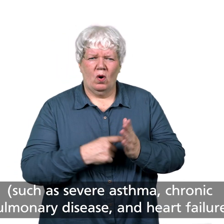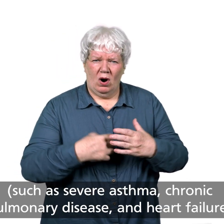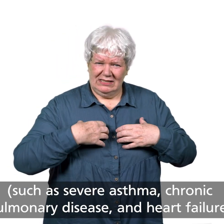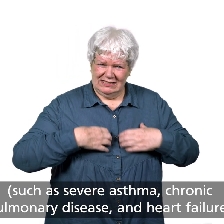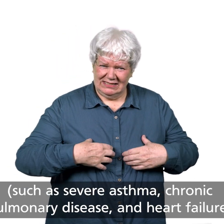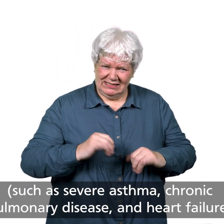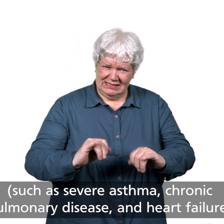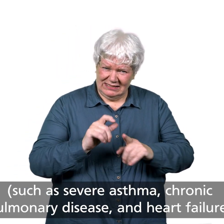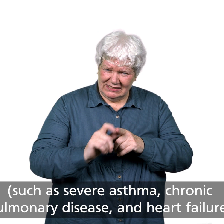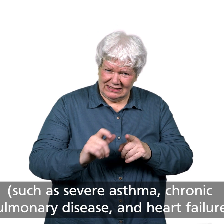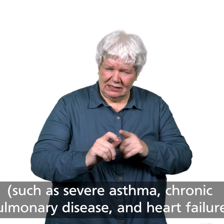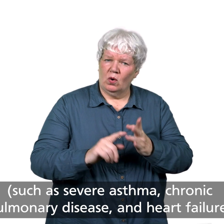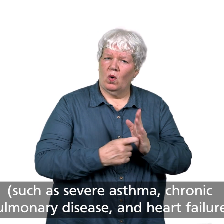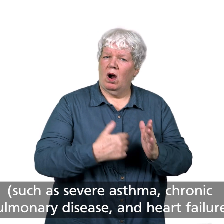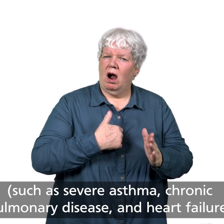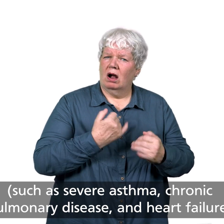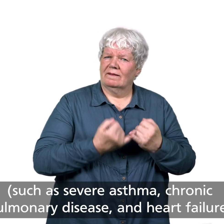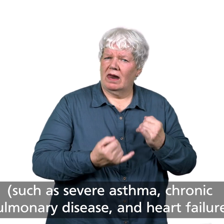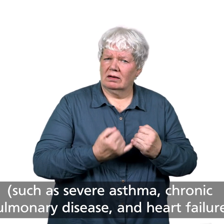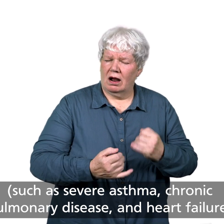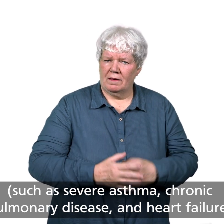pulmonary disease, and heart failure.